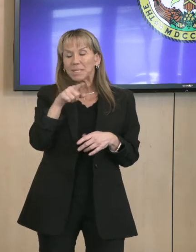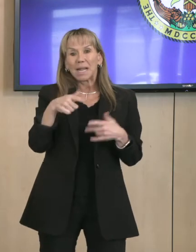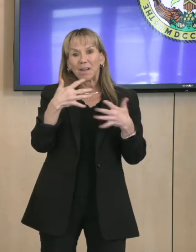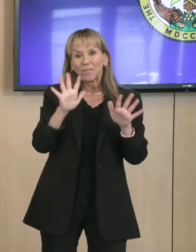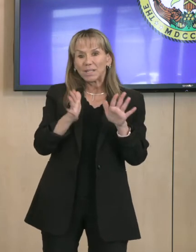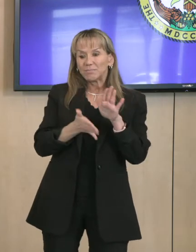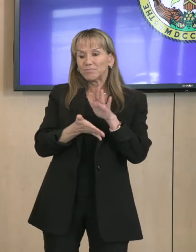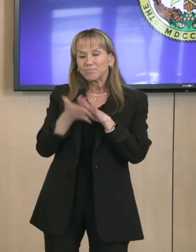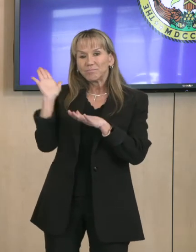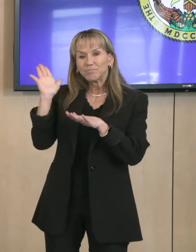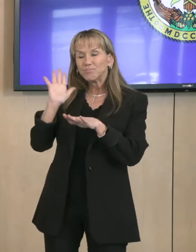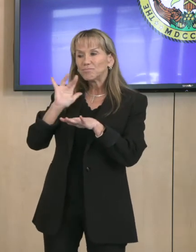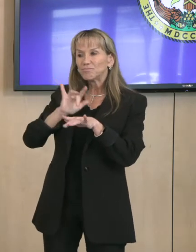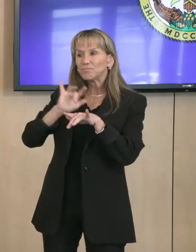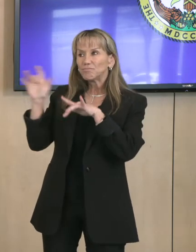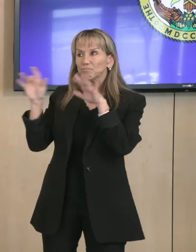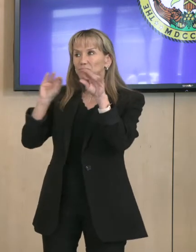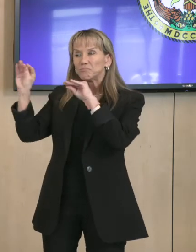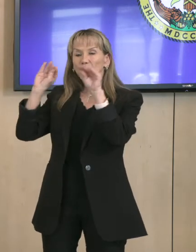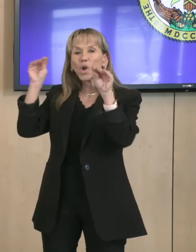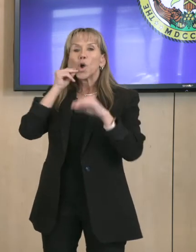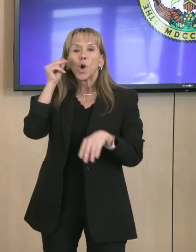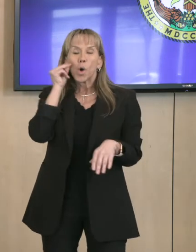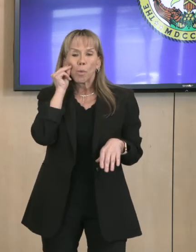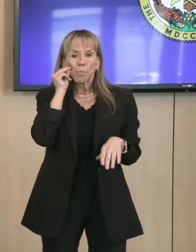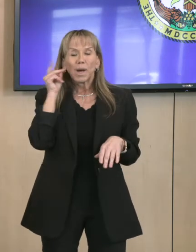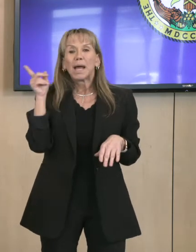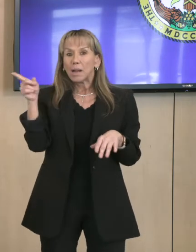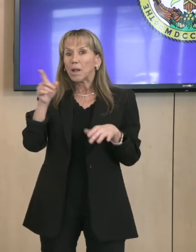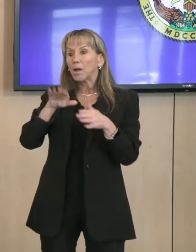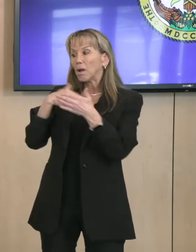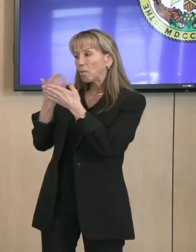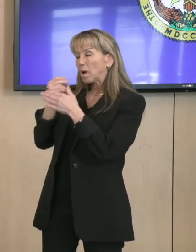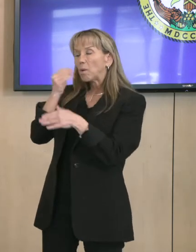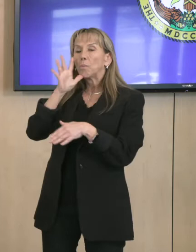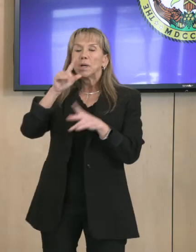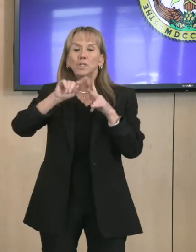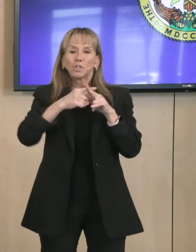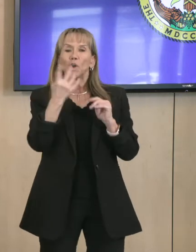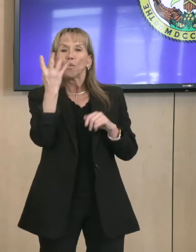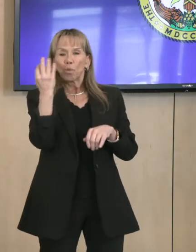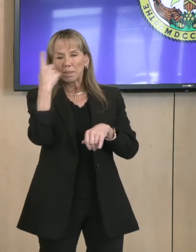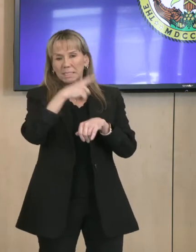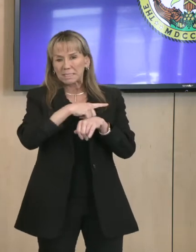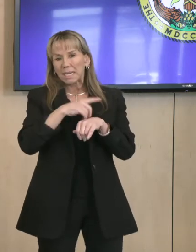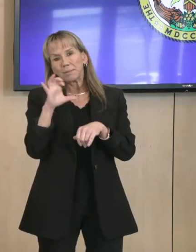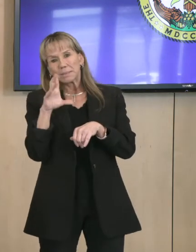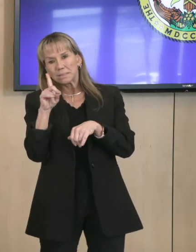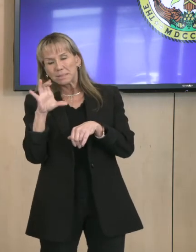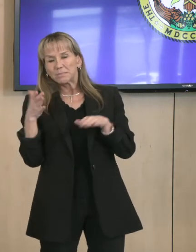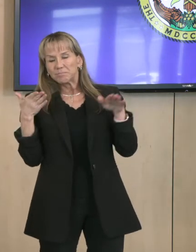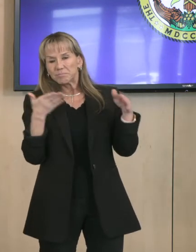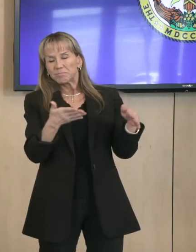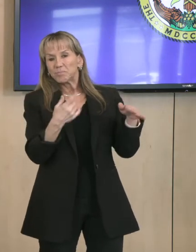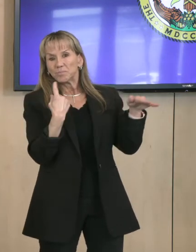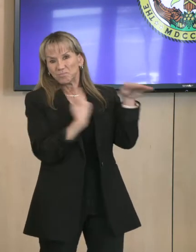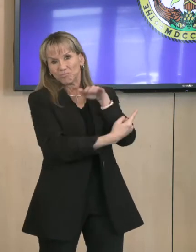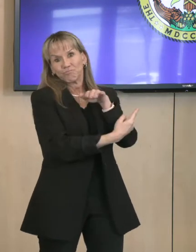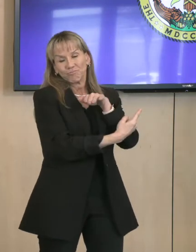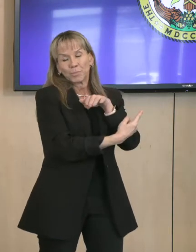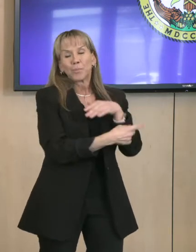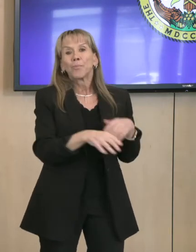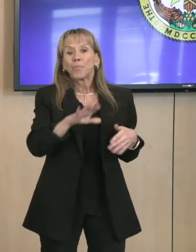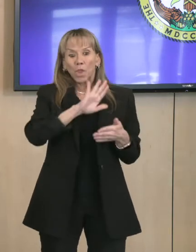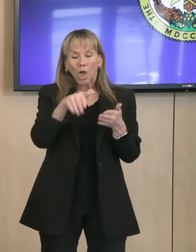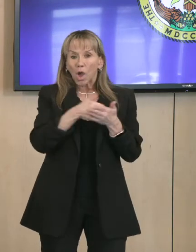homes across the country to start 14 days of CDC-recommended quarantine. All of these individuals